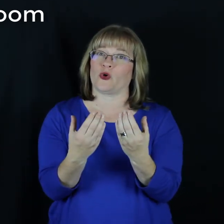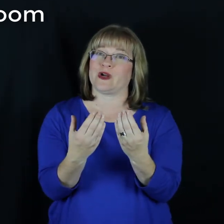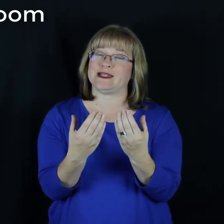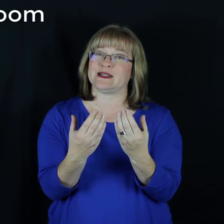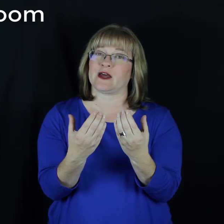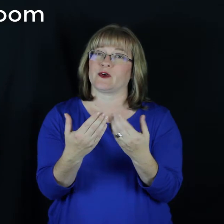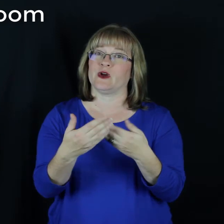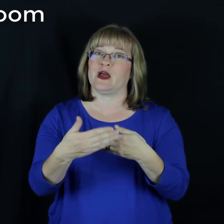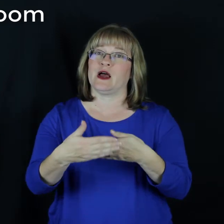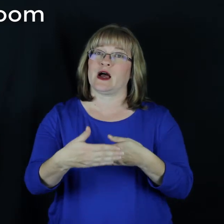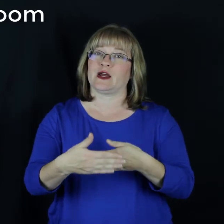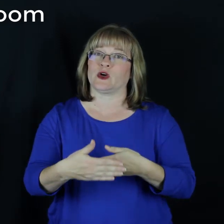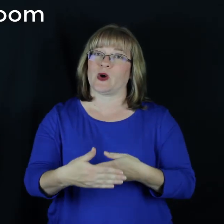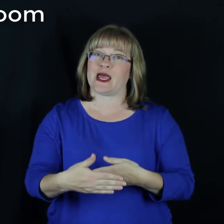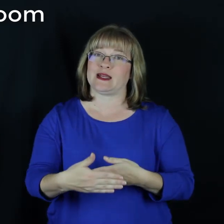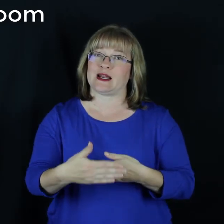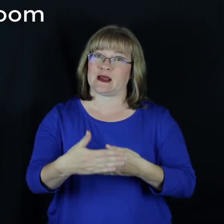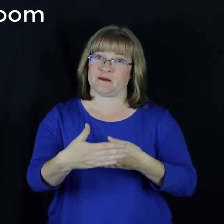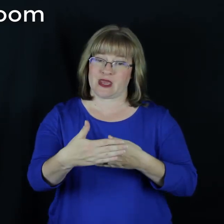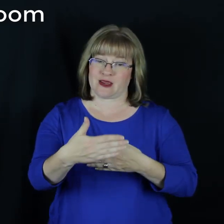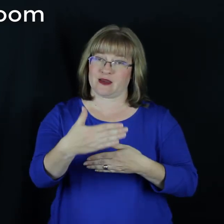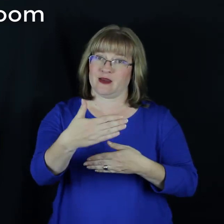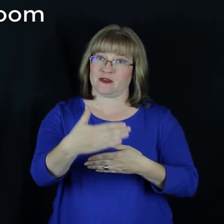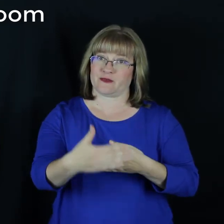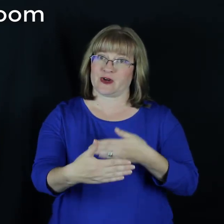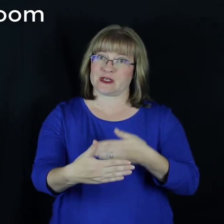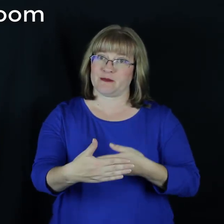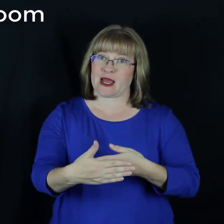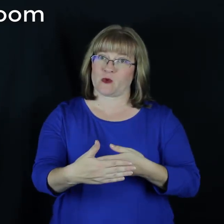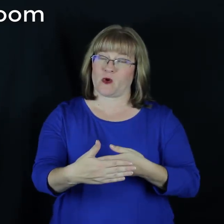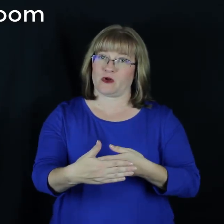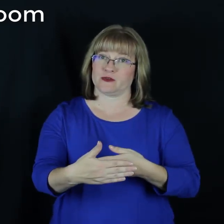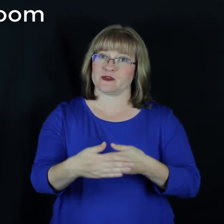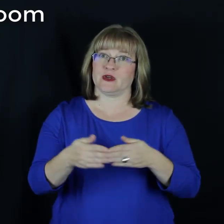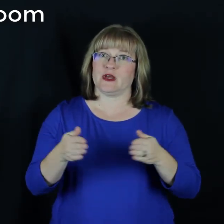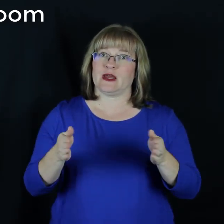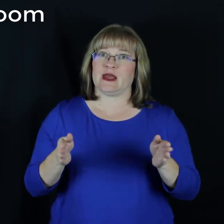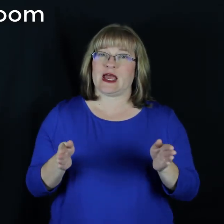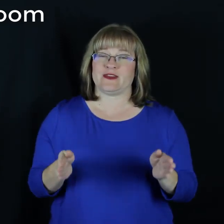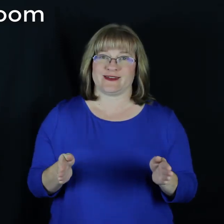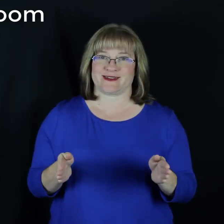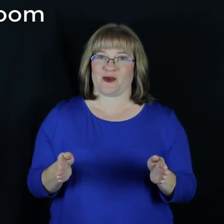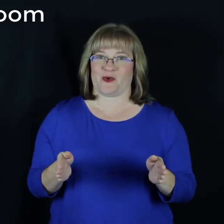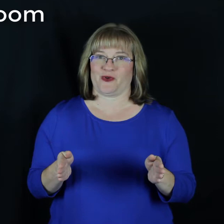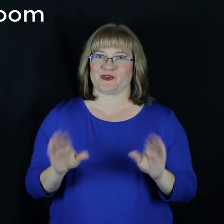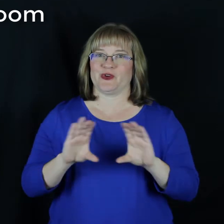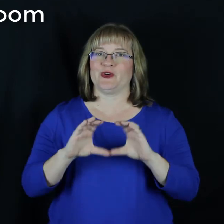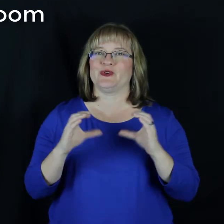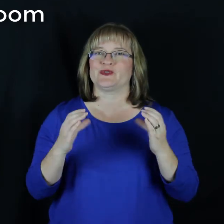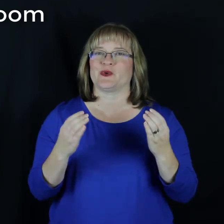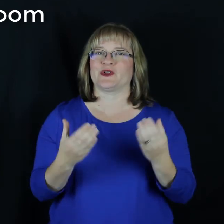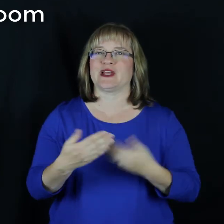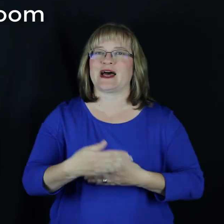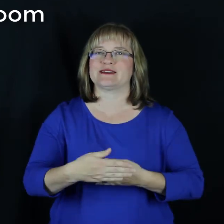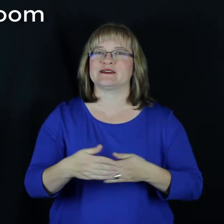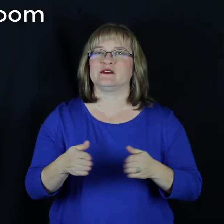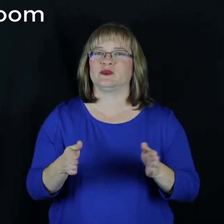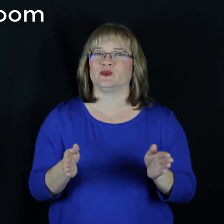already together, I go ahead and I make the front and back walls and then the side walls. So